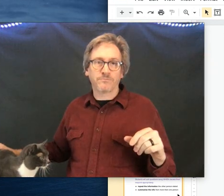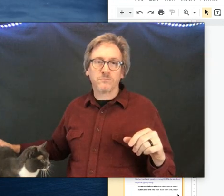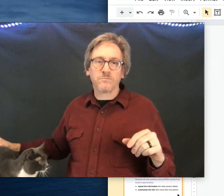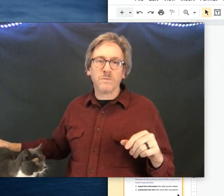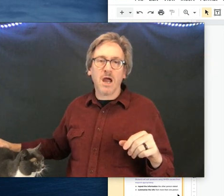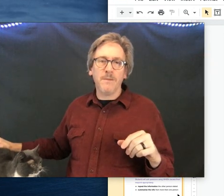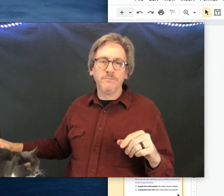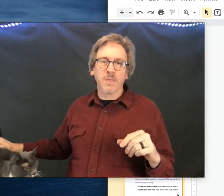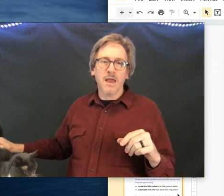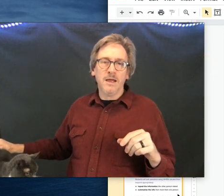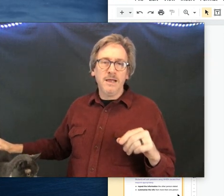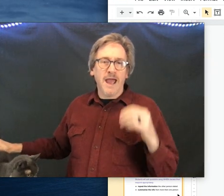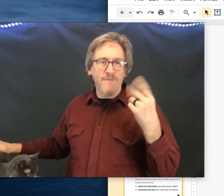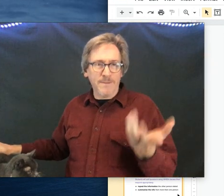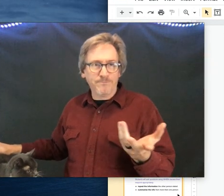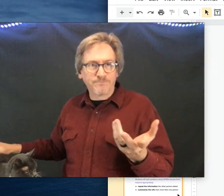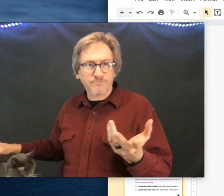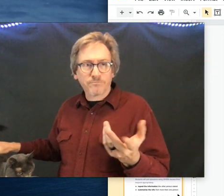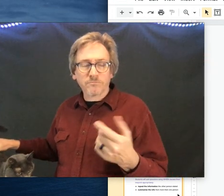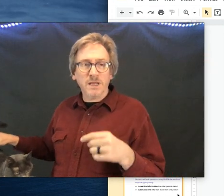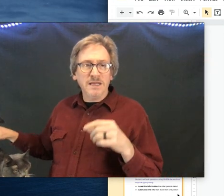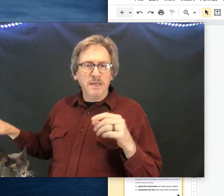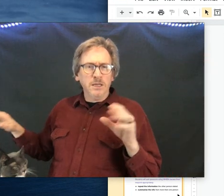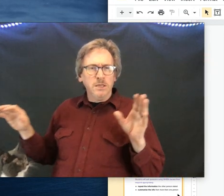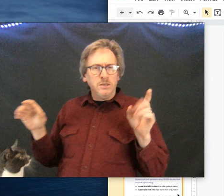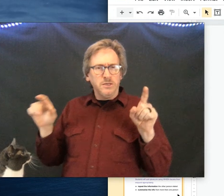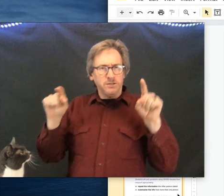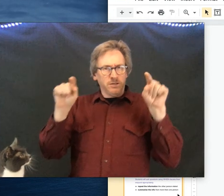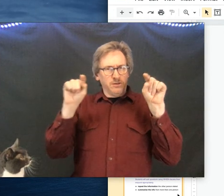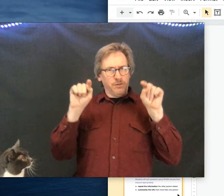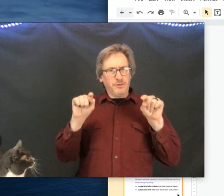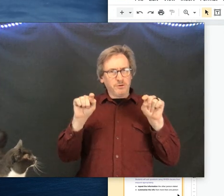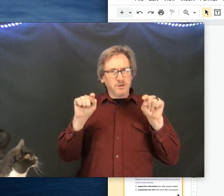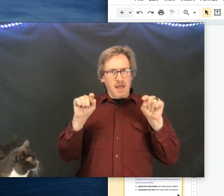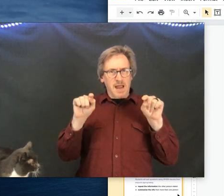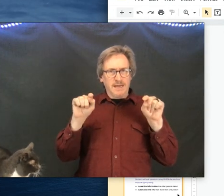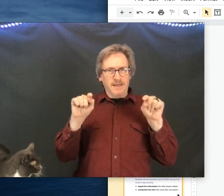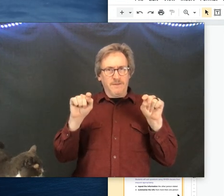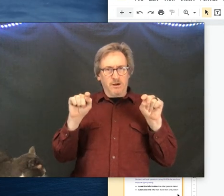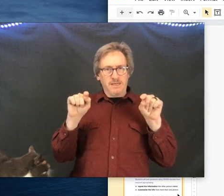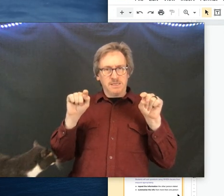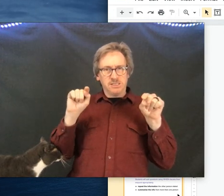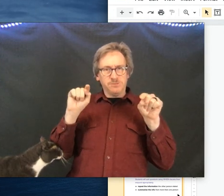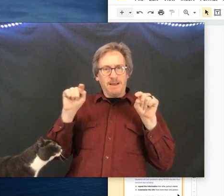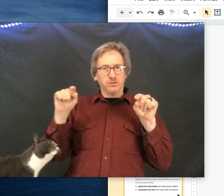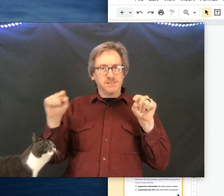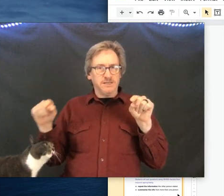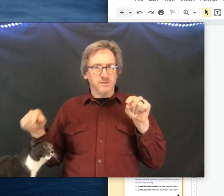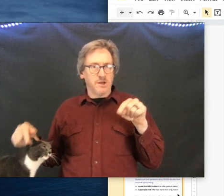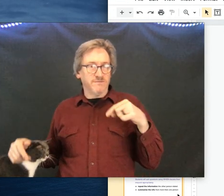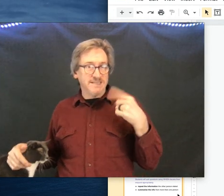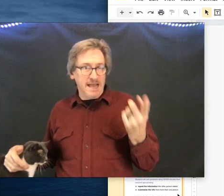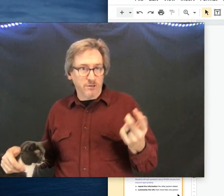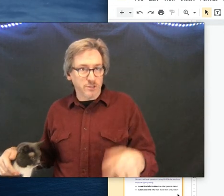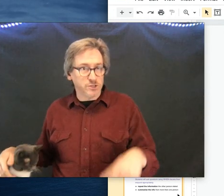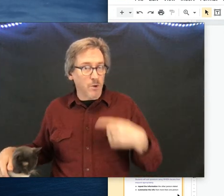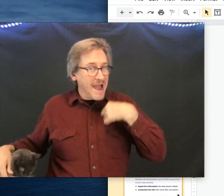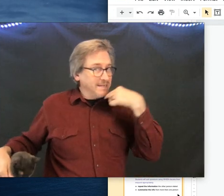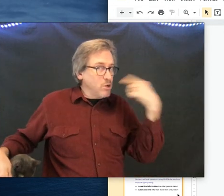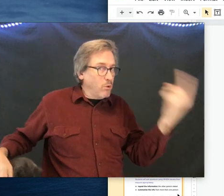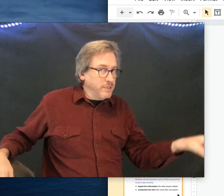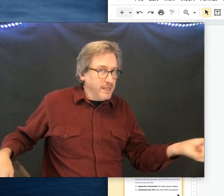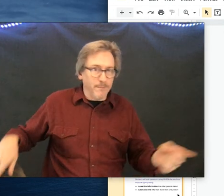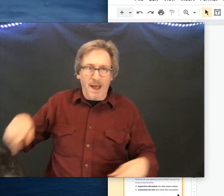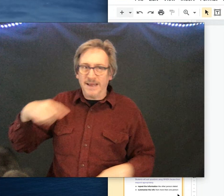Okay. And then the third line in there is spatial skills of tell to. So